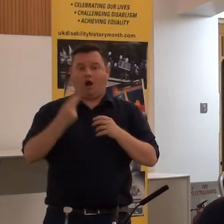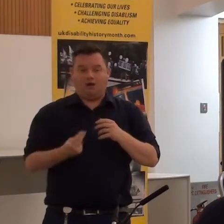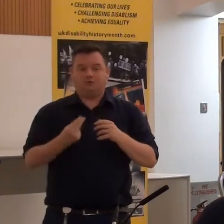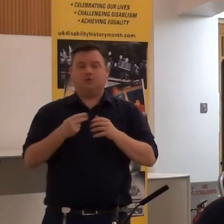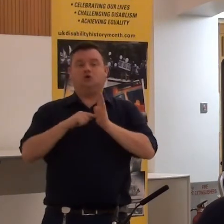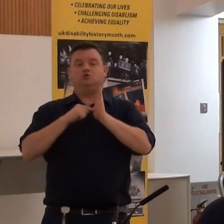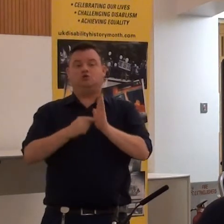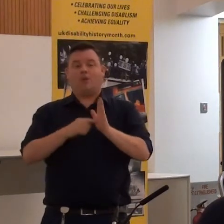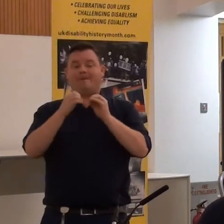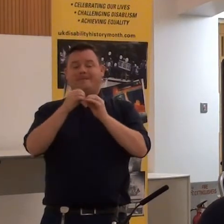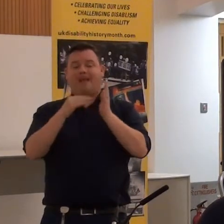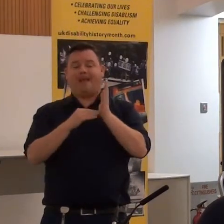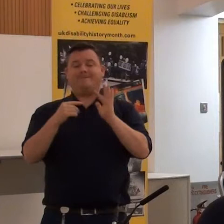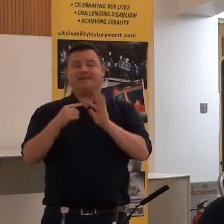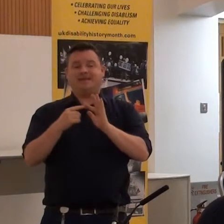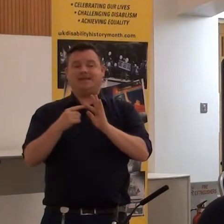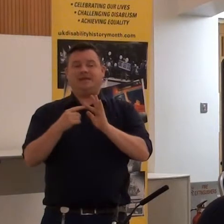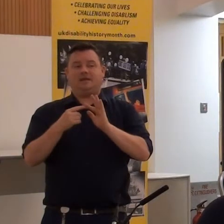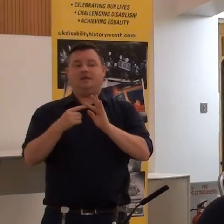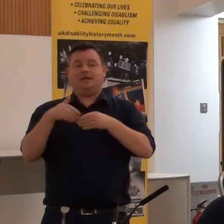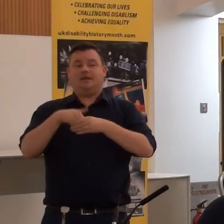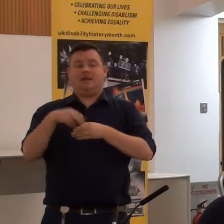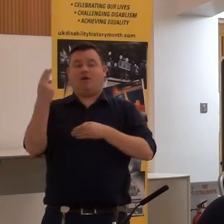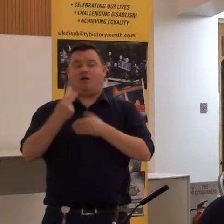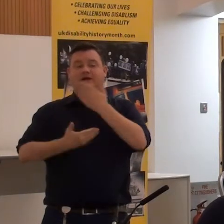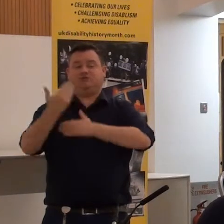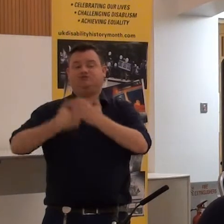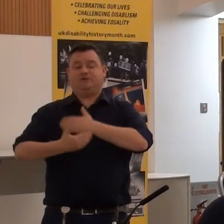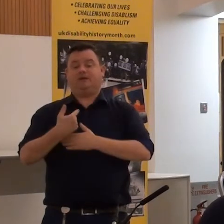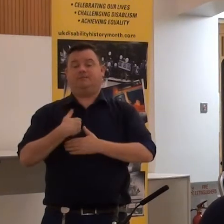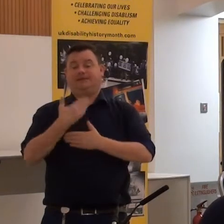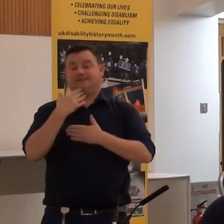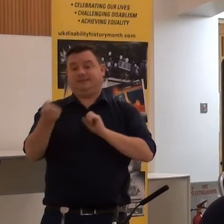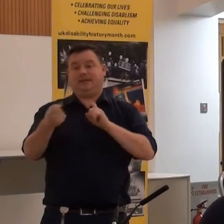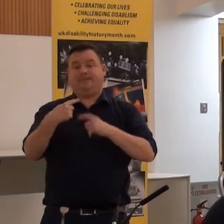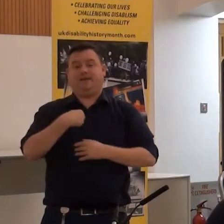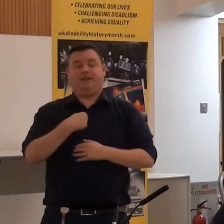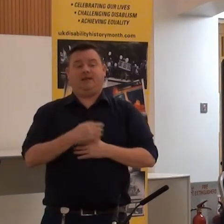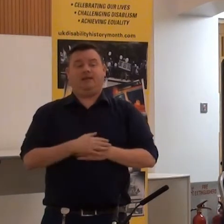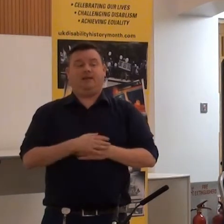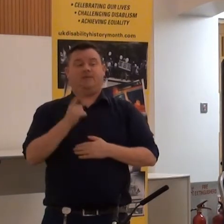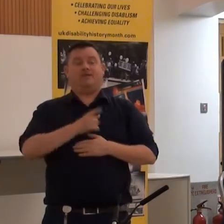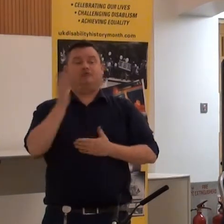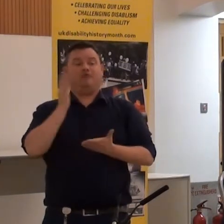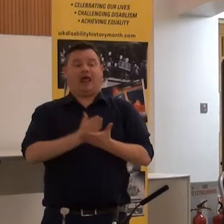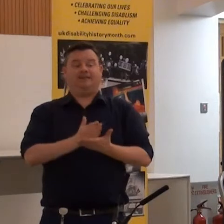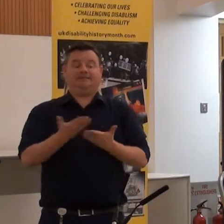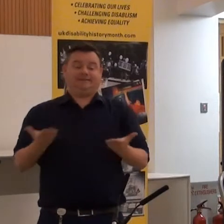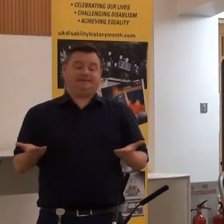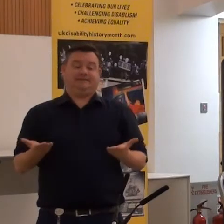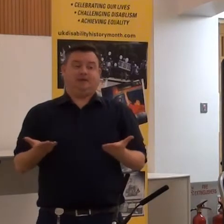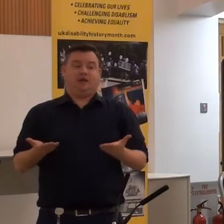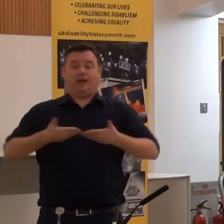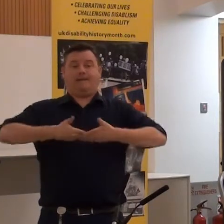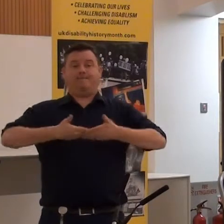and I will be doing more presentations to totally have all balance. But that's the reality of what's there in